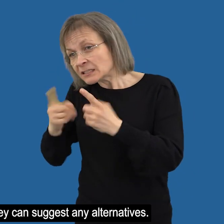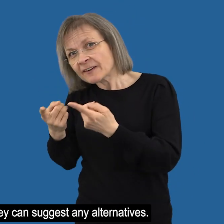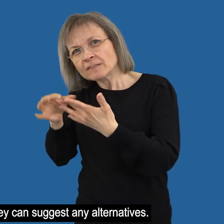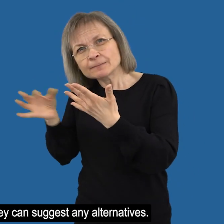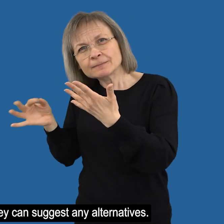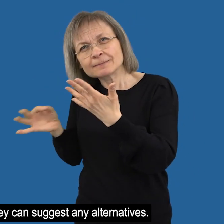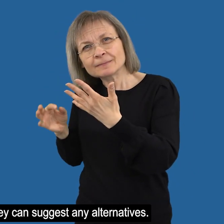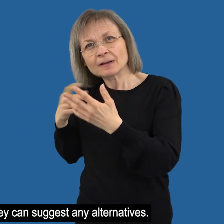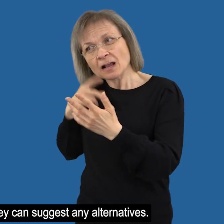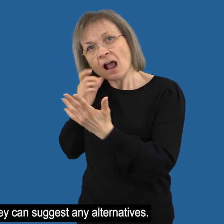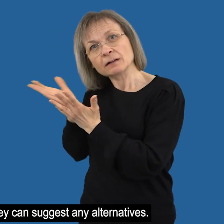alternatives.